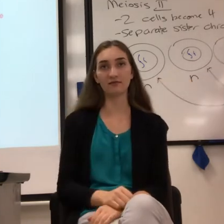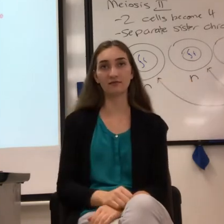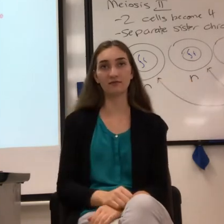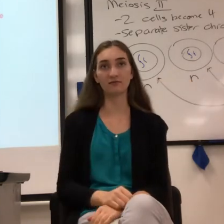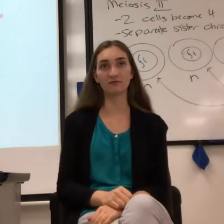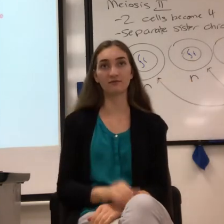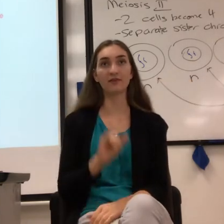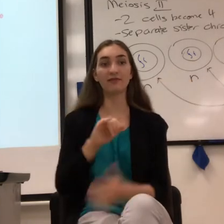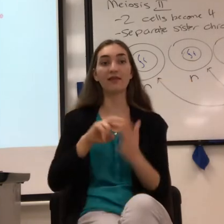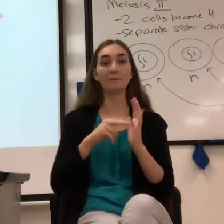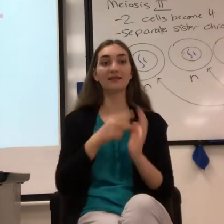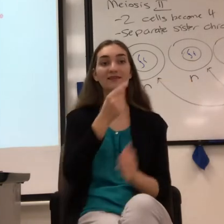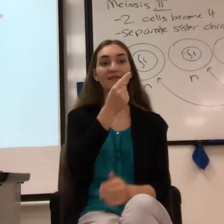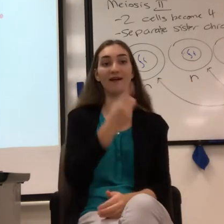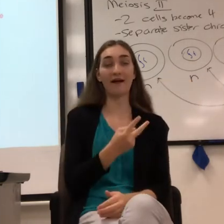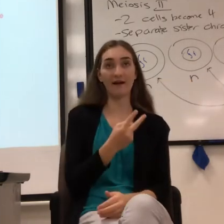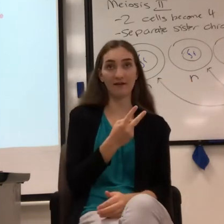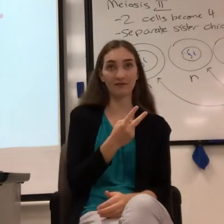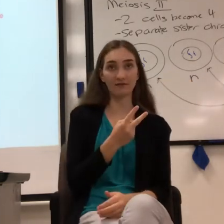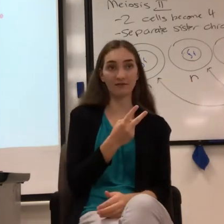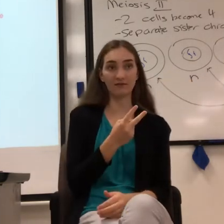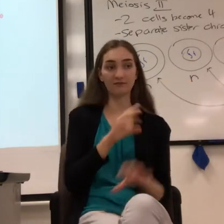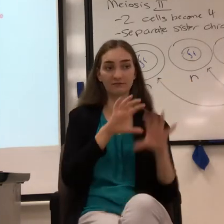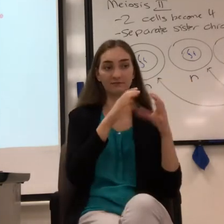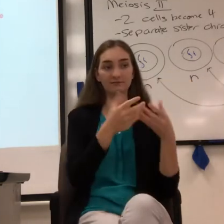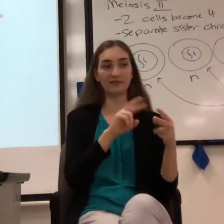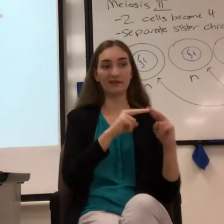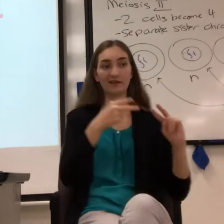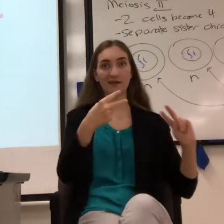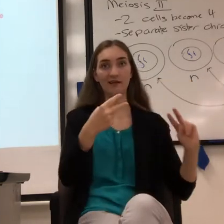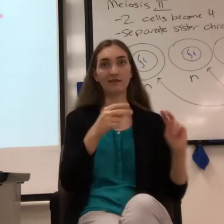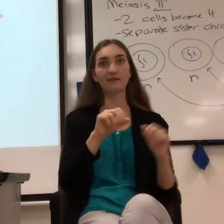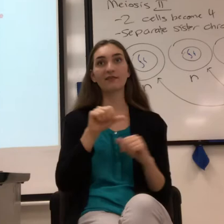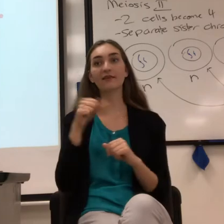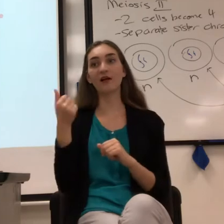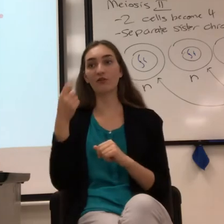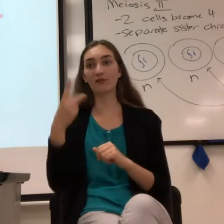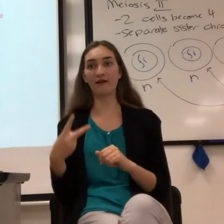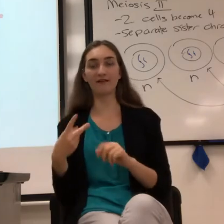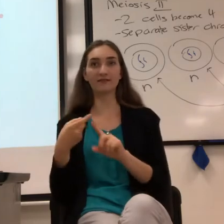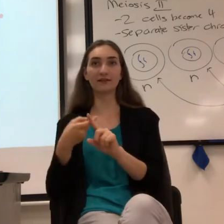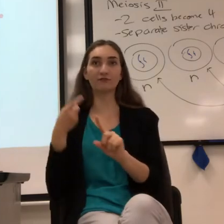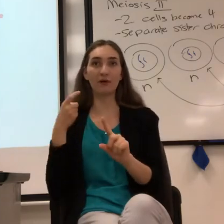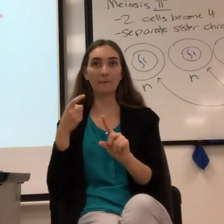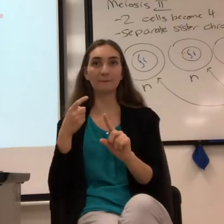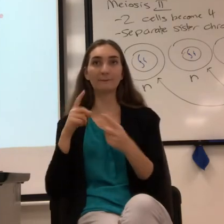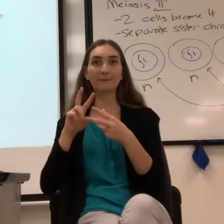set. The other half comes from the egg, if you're a sperm, or vice versa.